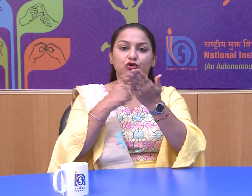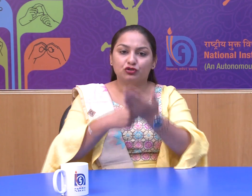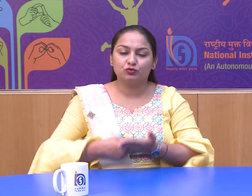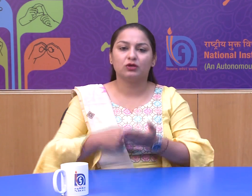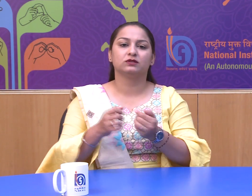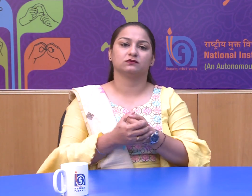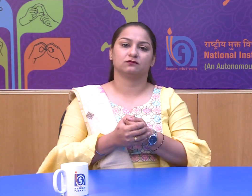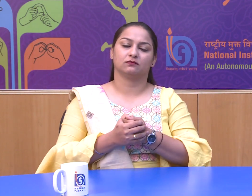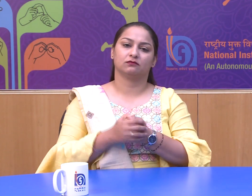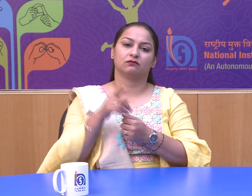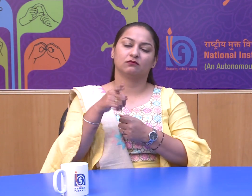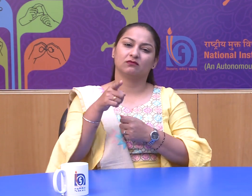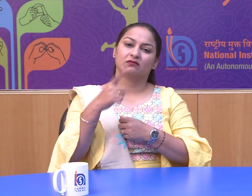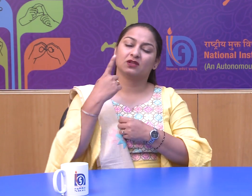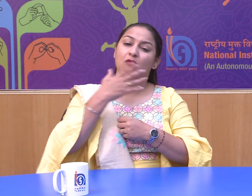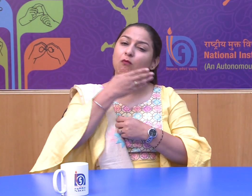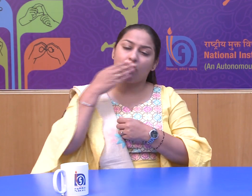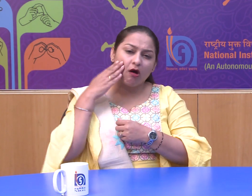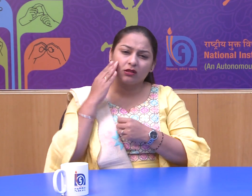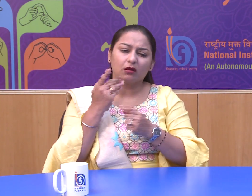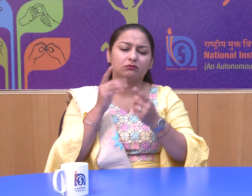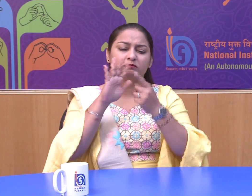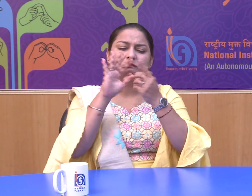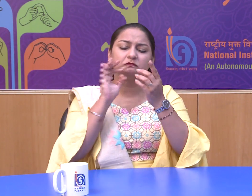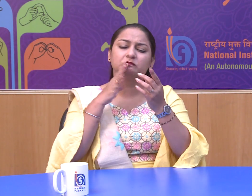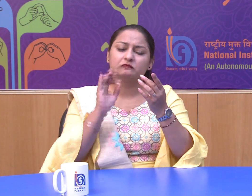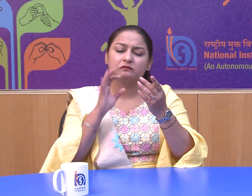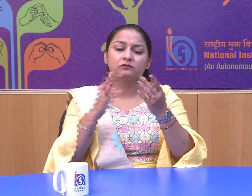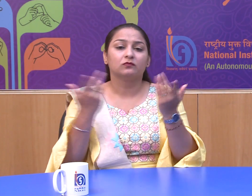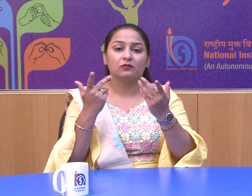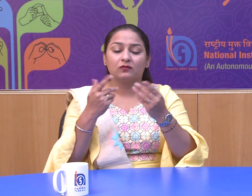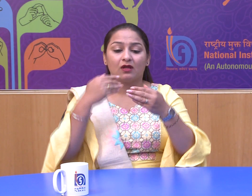and bodhisattvas or incarnation of Buddha.